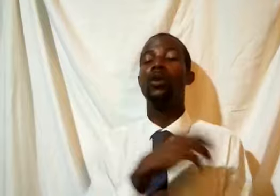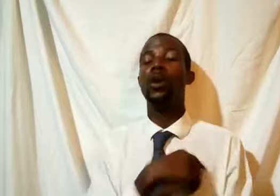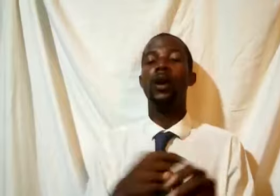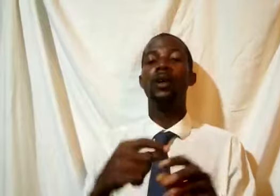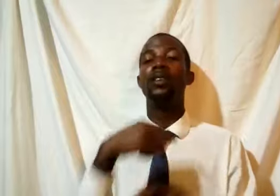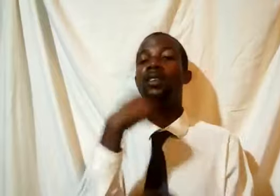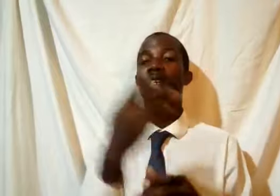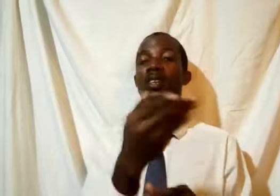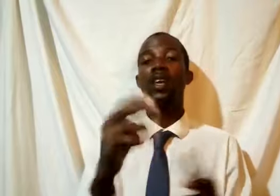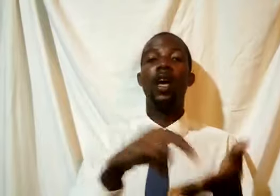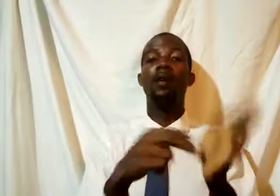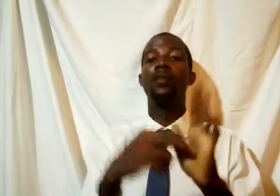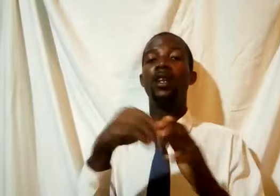the sentences.